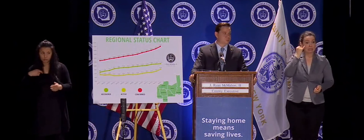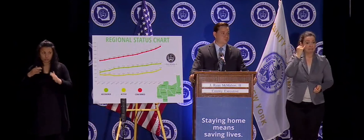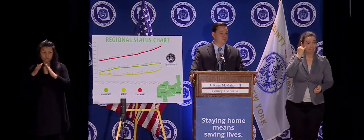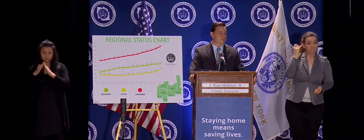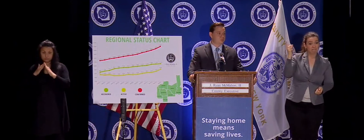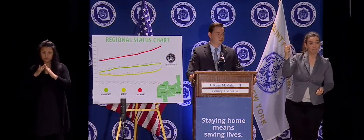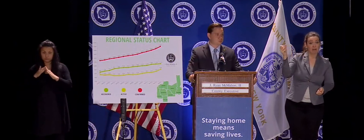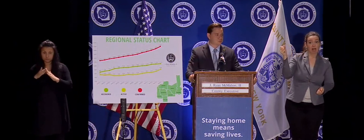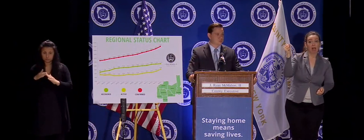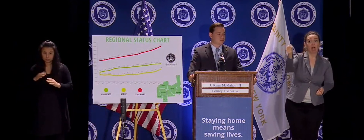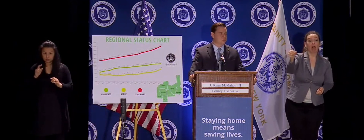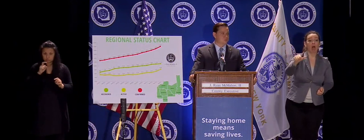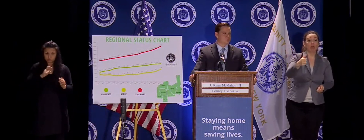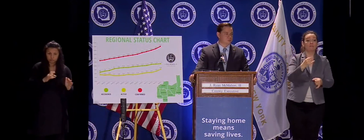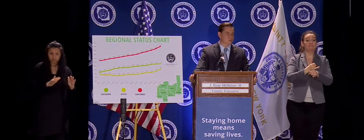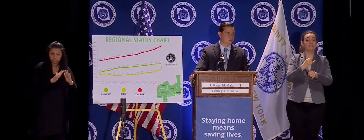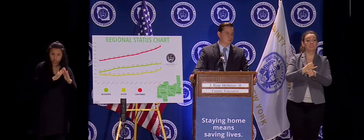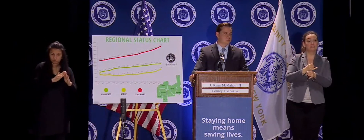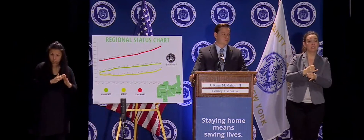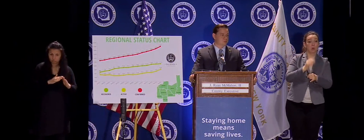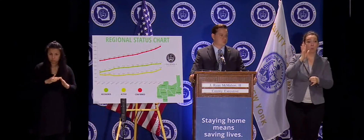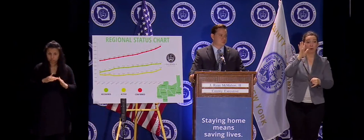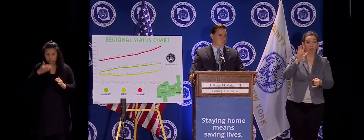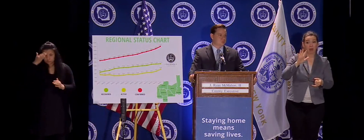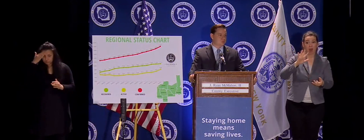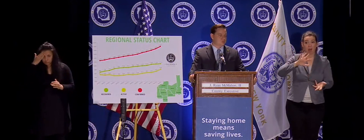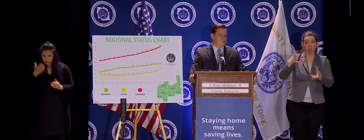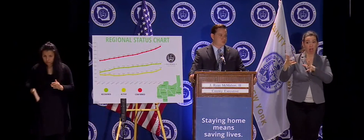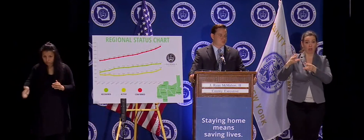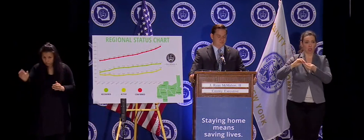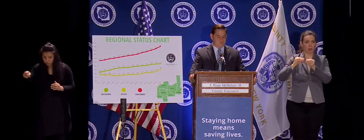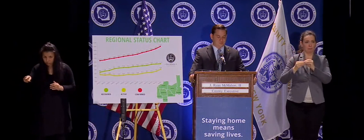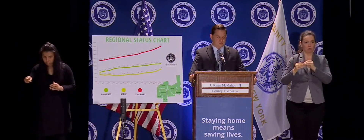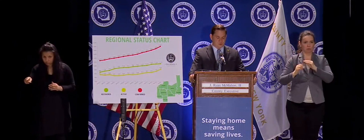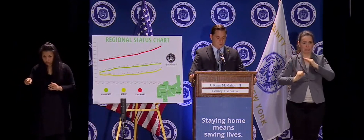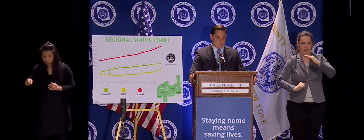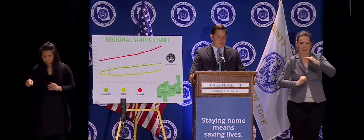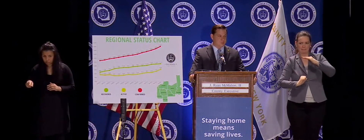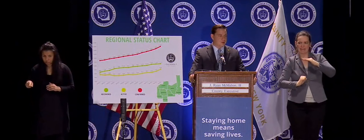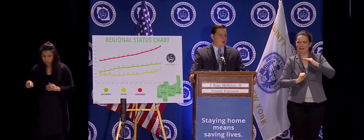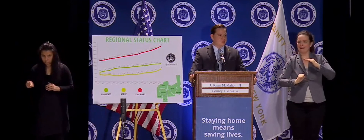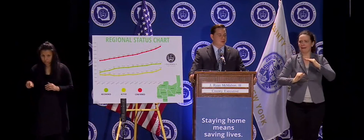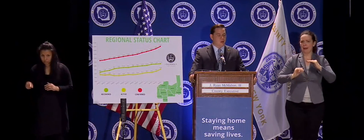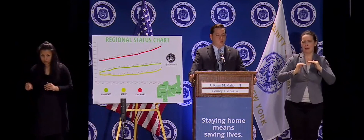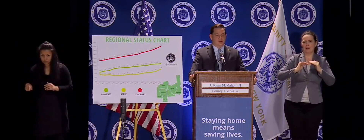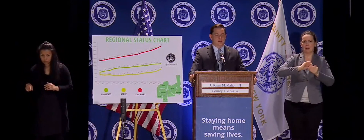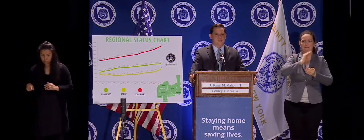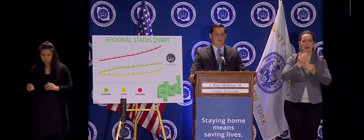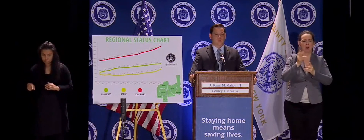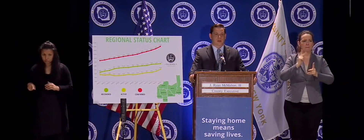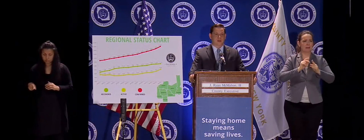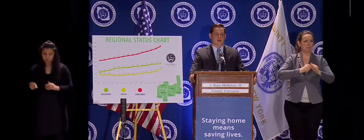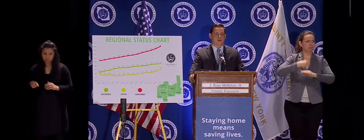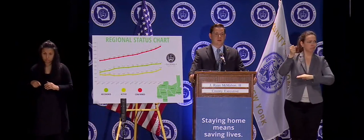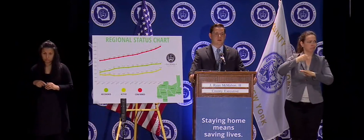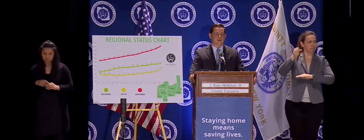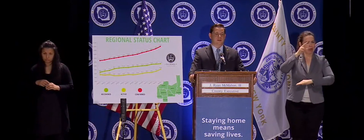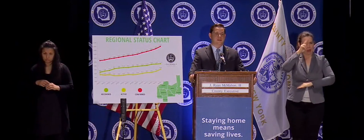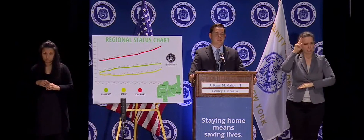going to disrupt your readiness for phase one if that continues? No, because